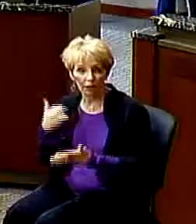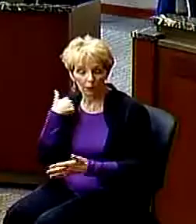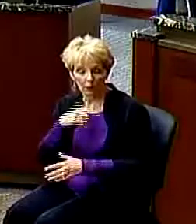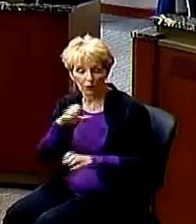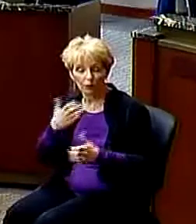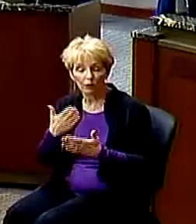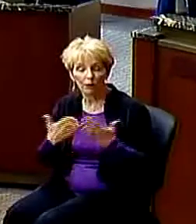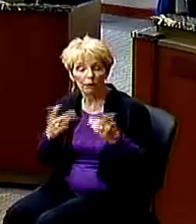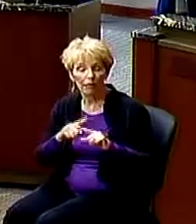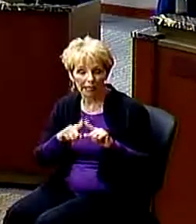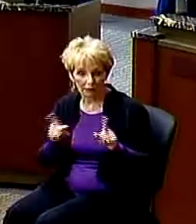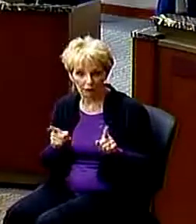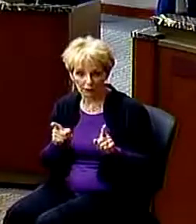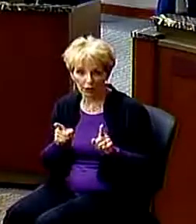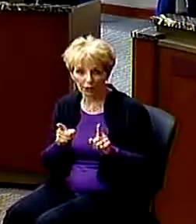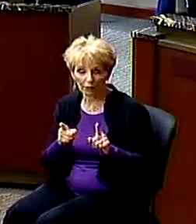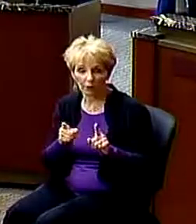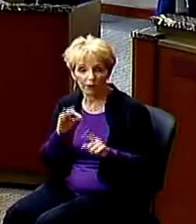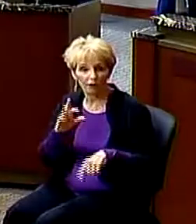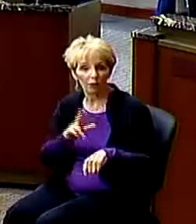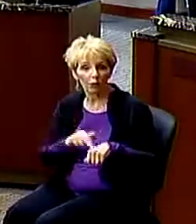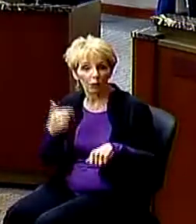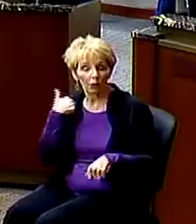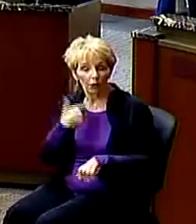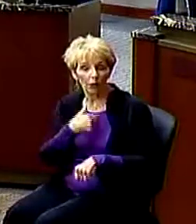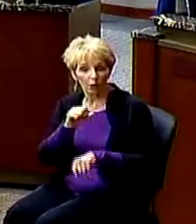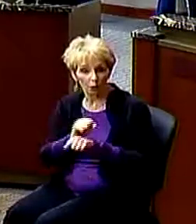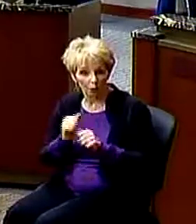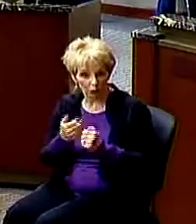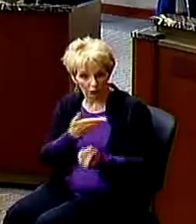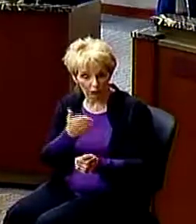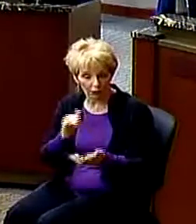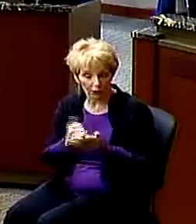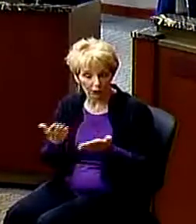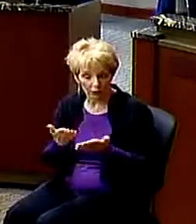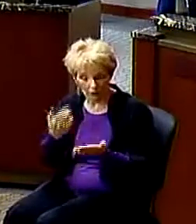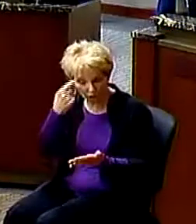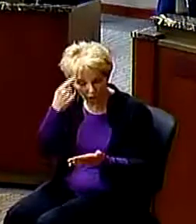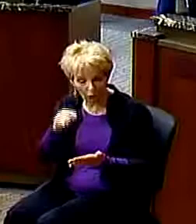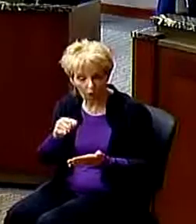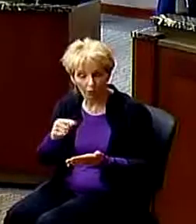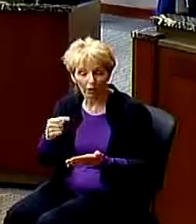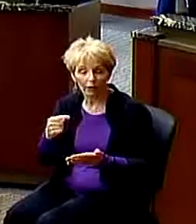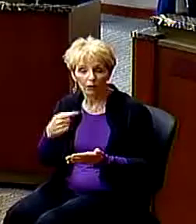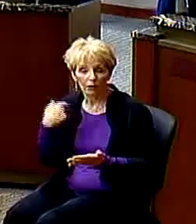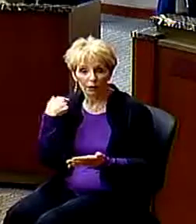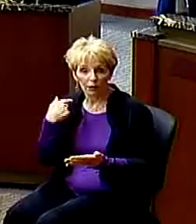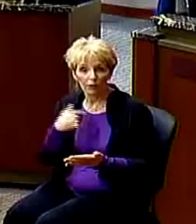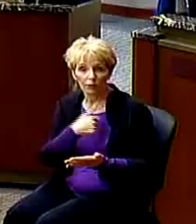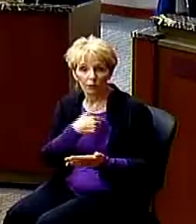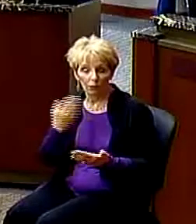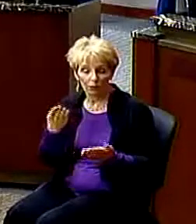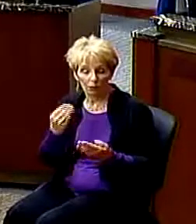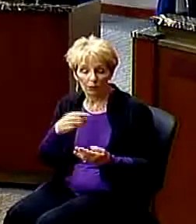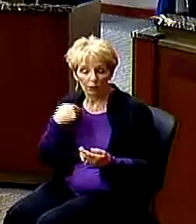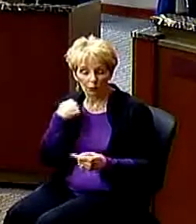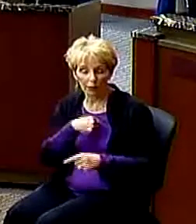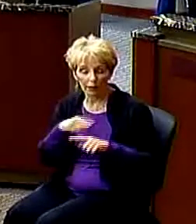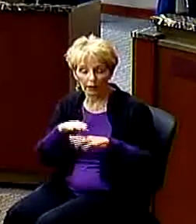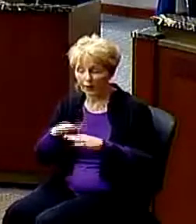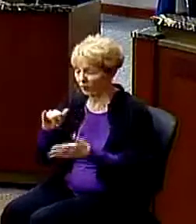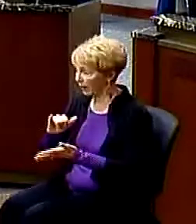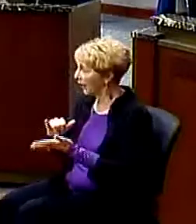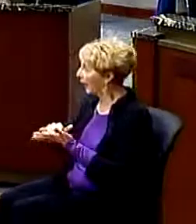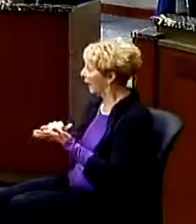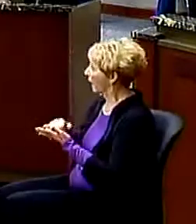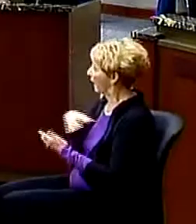something different. And, of course, if we can work with you, that's what we're here for. We love Morganton, and you can count on it. I know that, Daniel. And I was